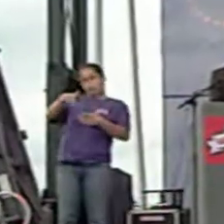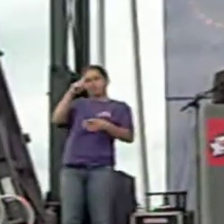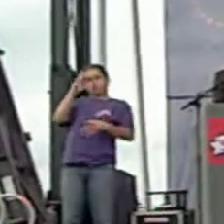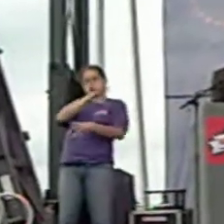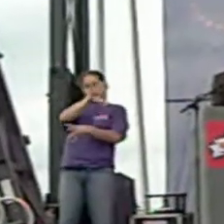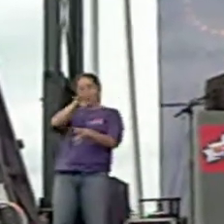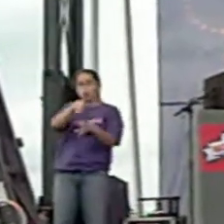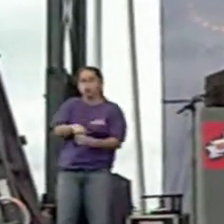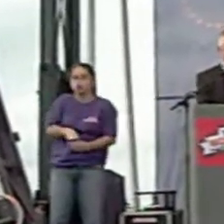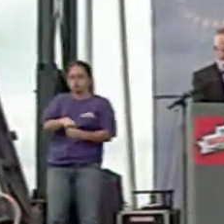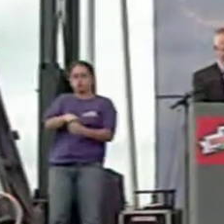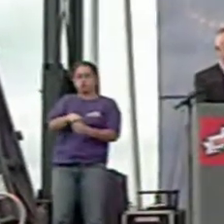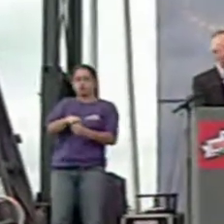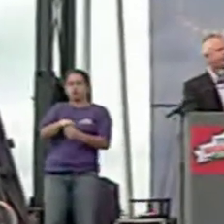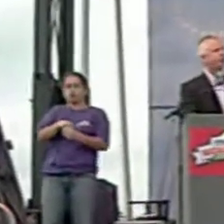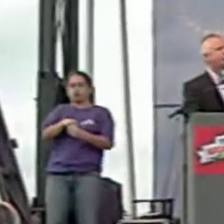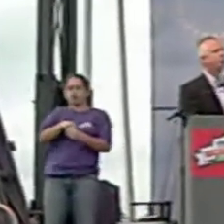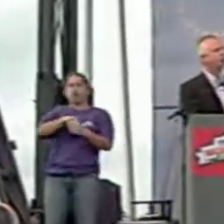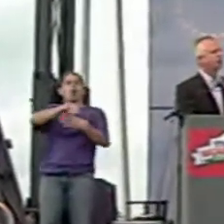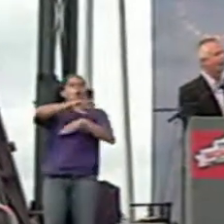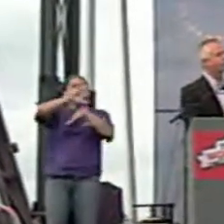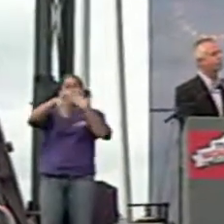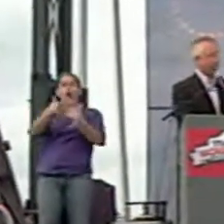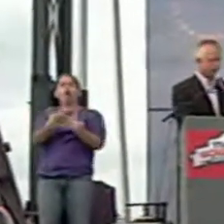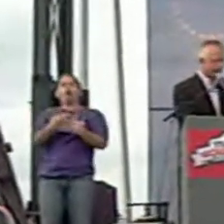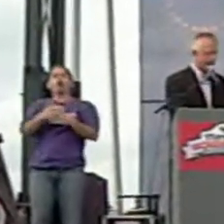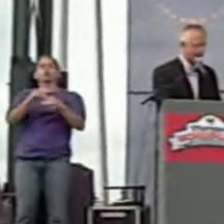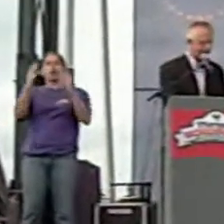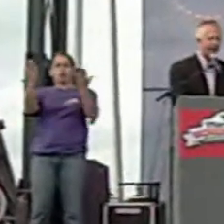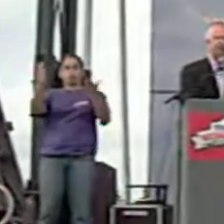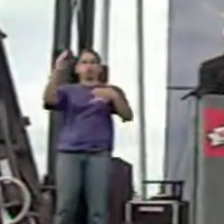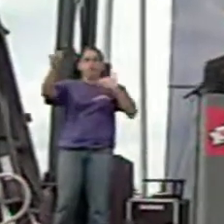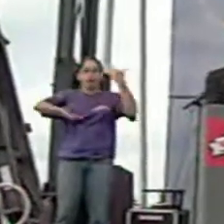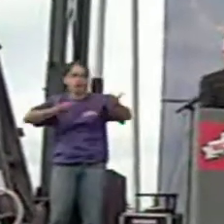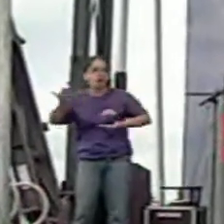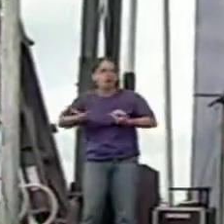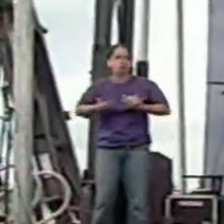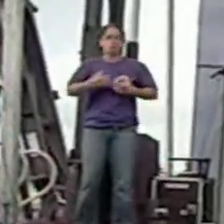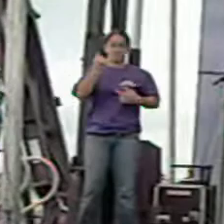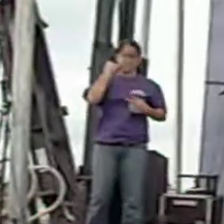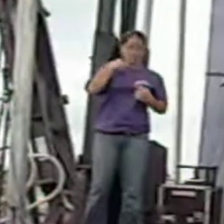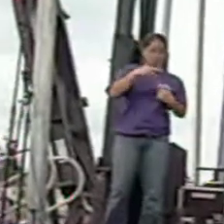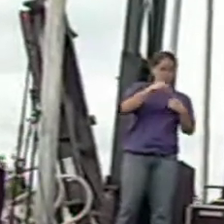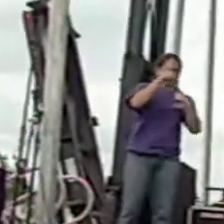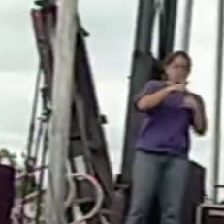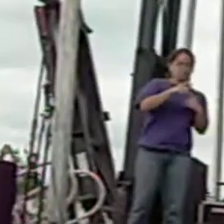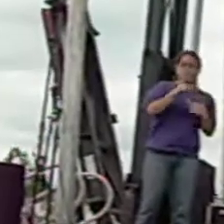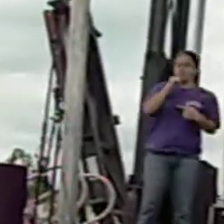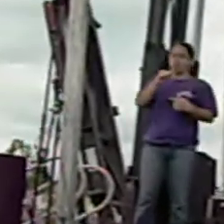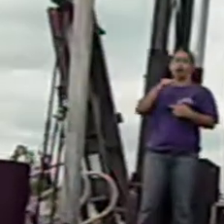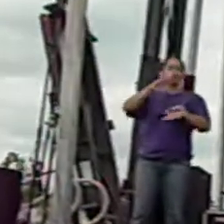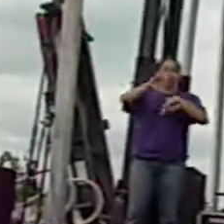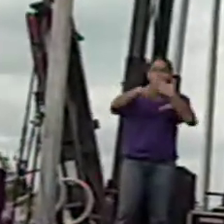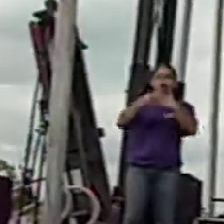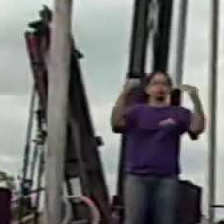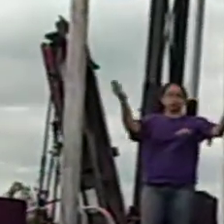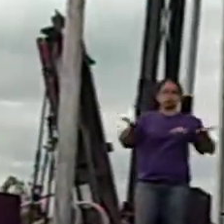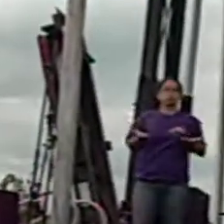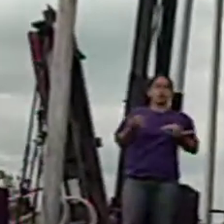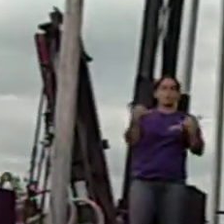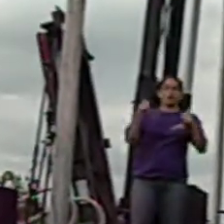Everyone is welcome. Whether you have special needs or not, everyone here plays together.